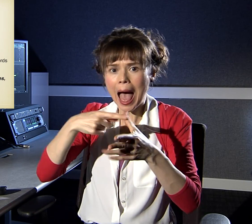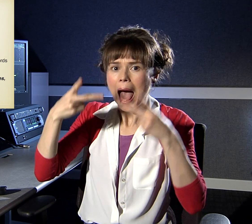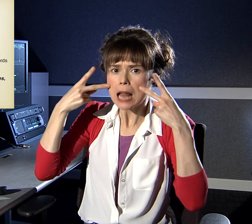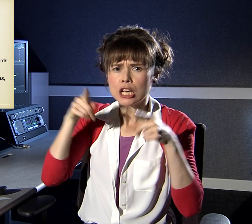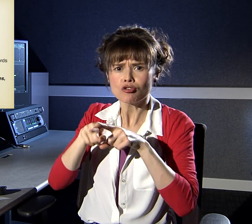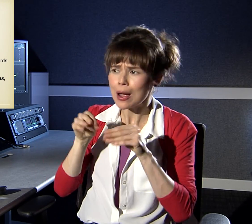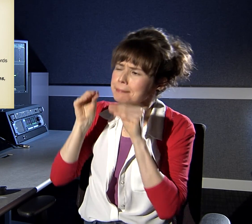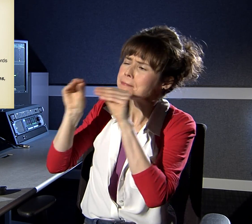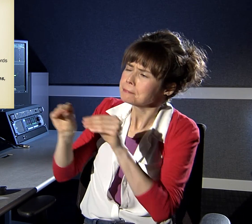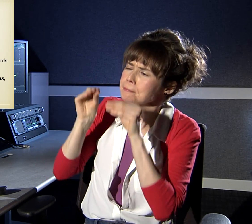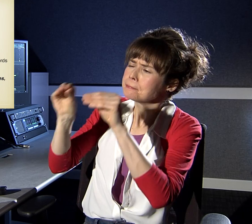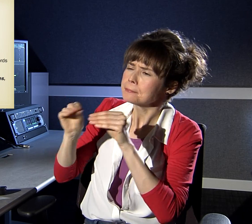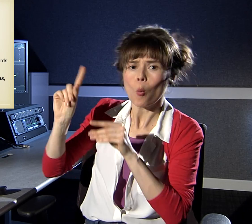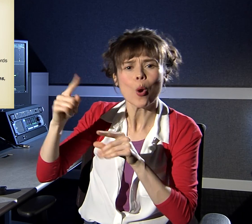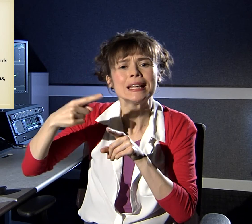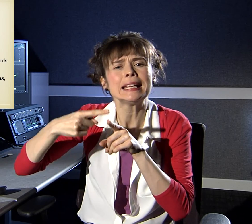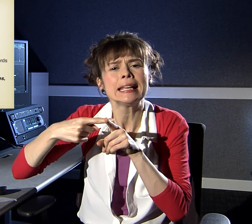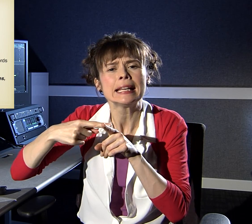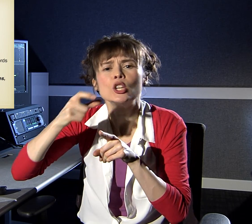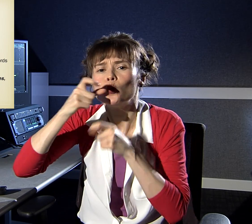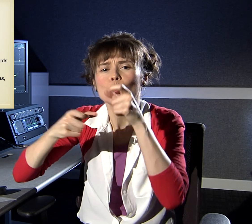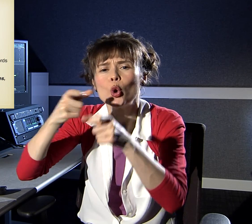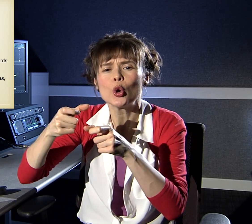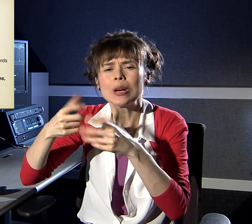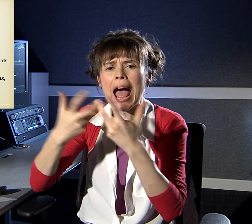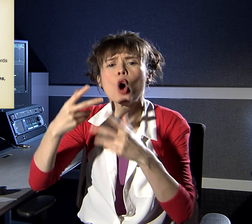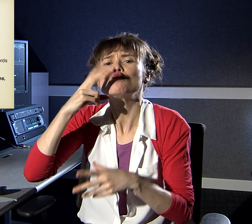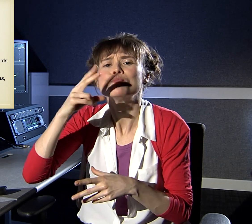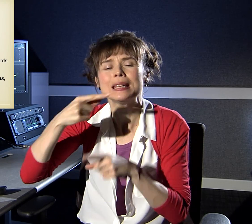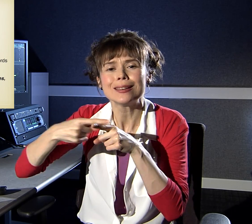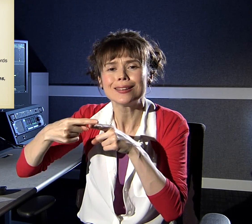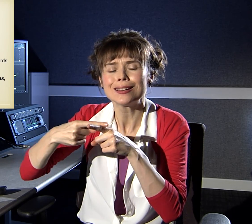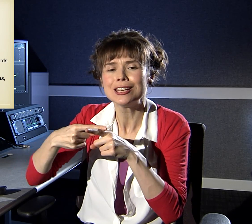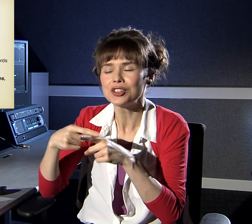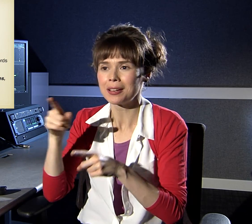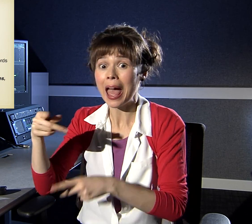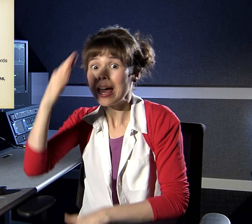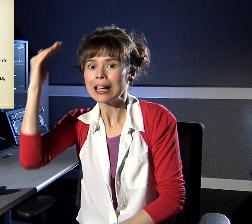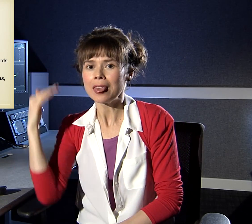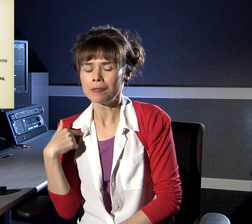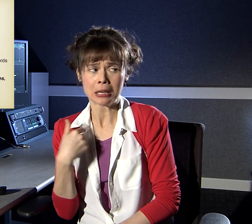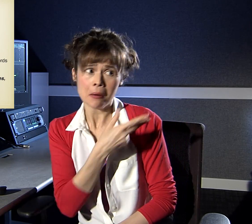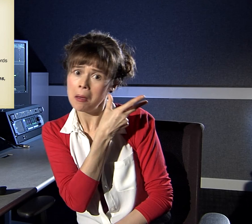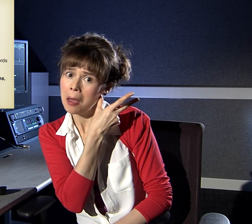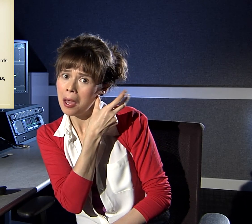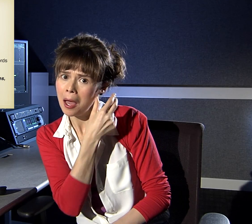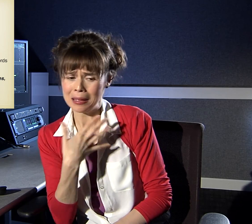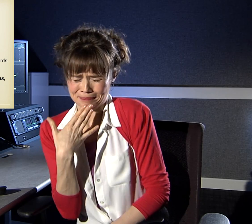Catherine and Alice. Alice is trying to teach Princess Catherine some English words. And